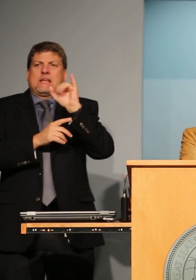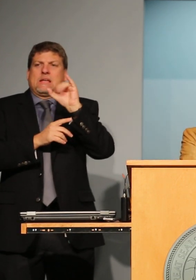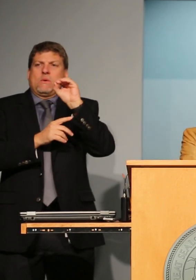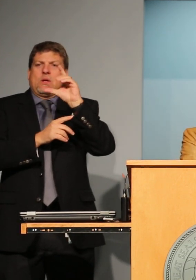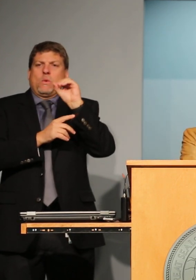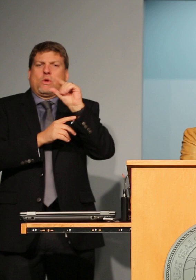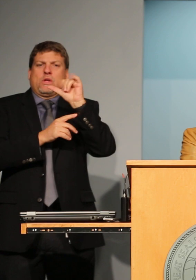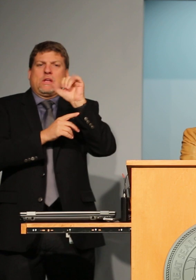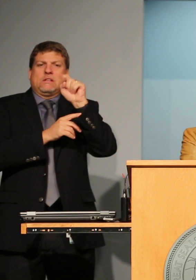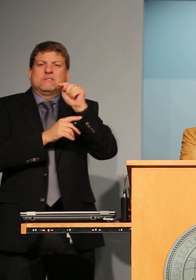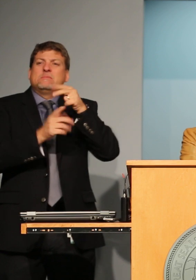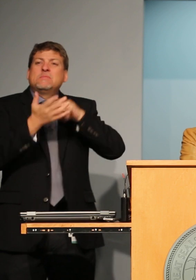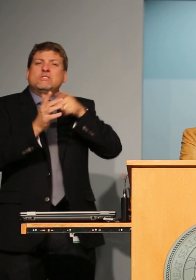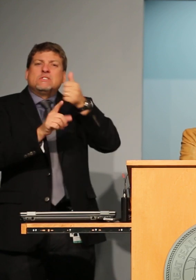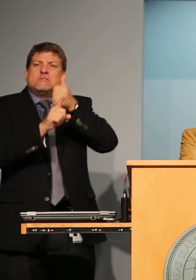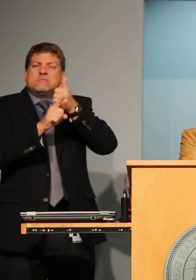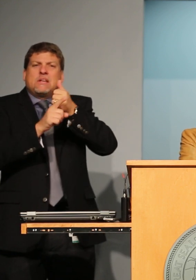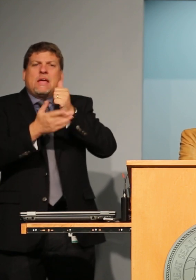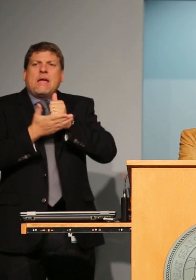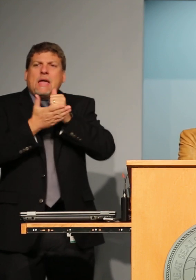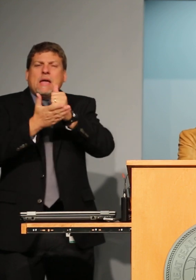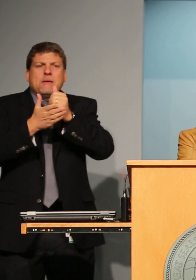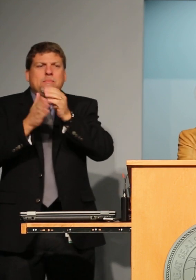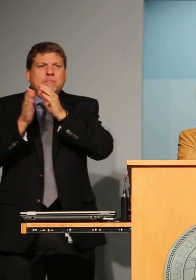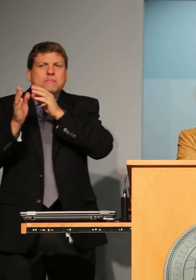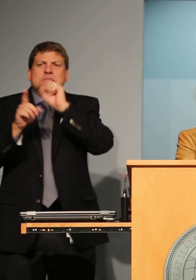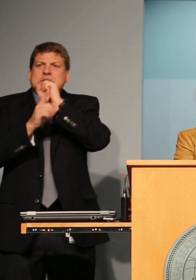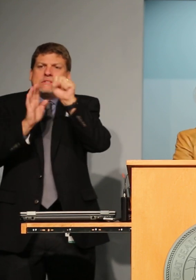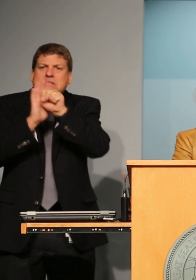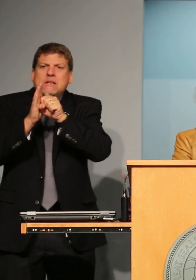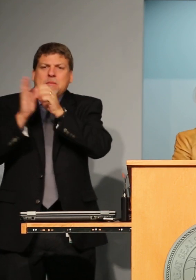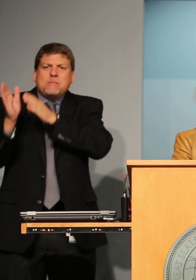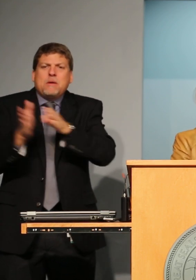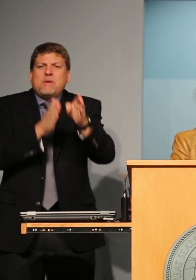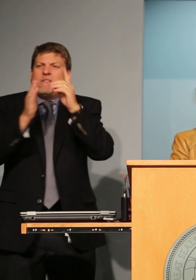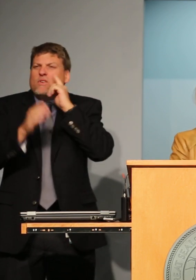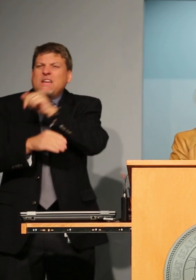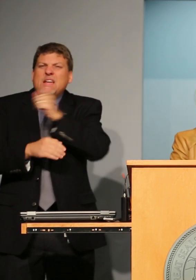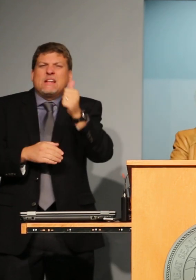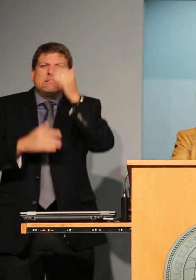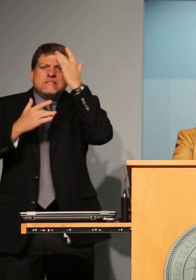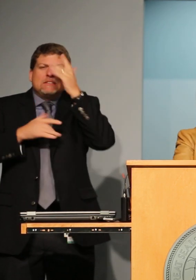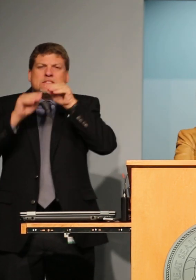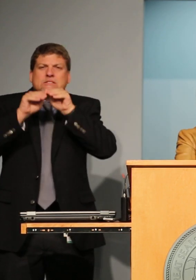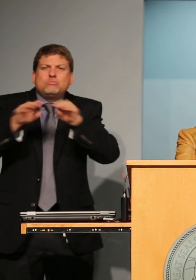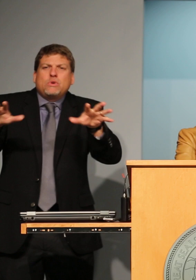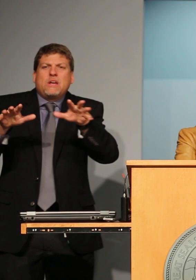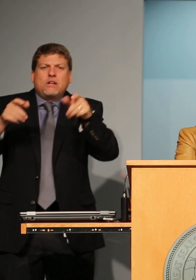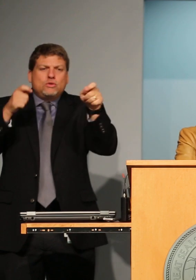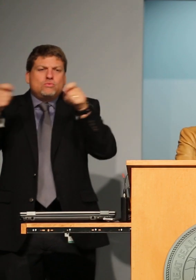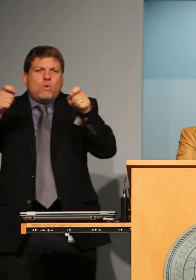prepare our state, and she has led these efforts to monitor this specific patient.